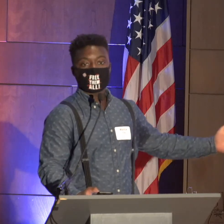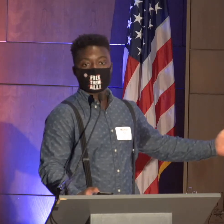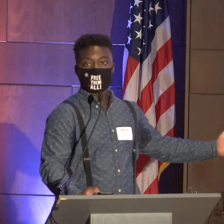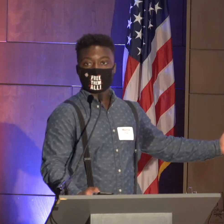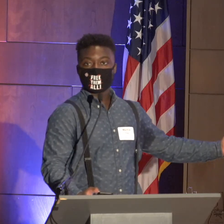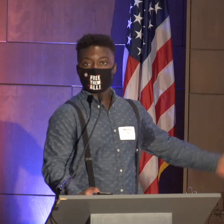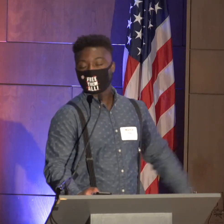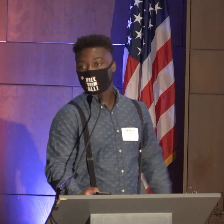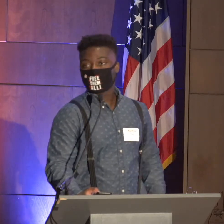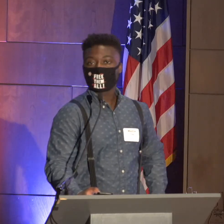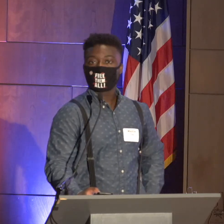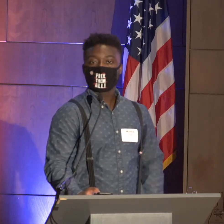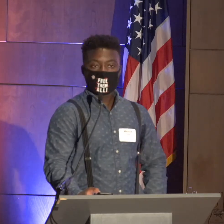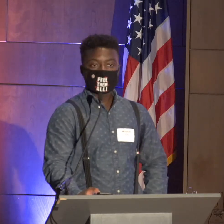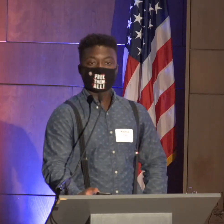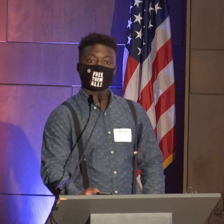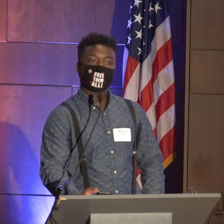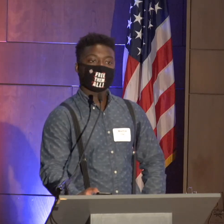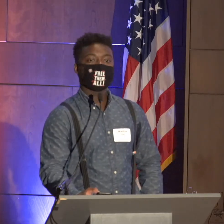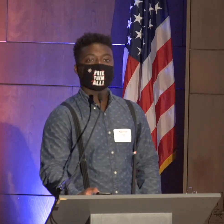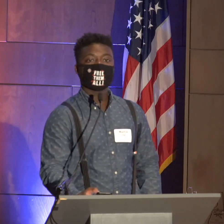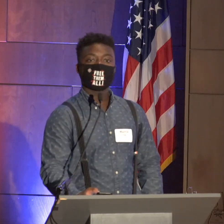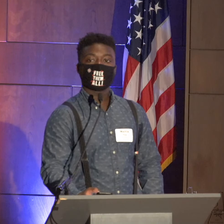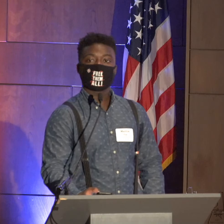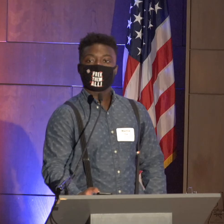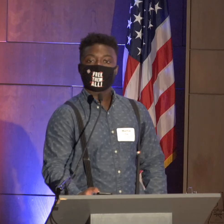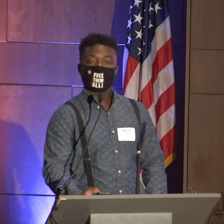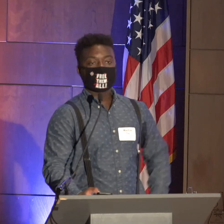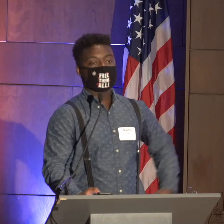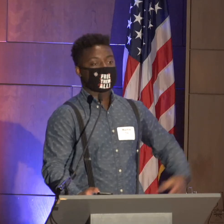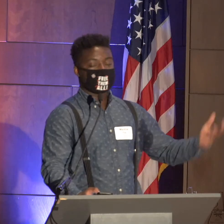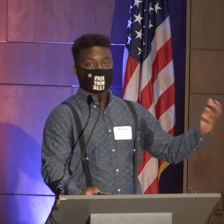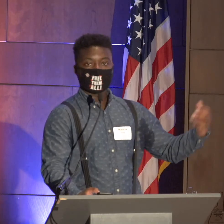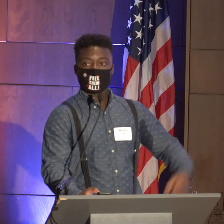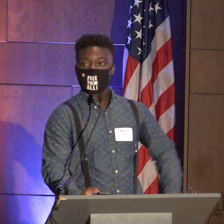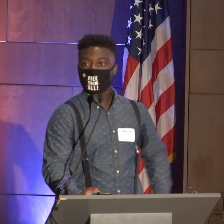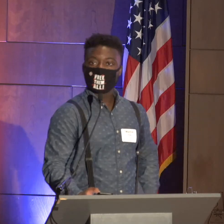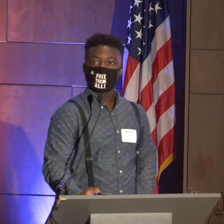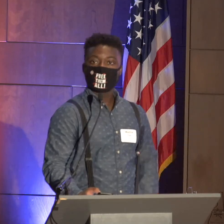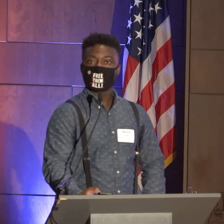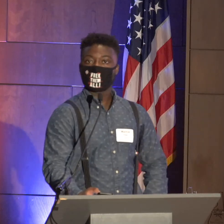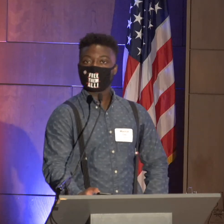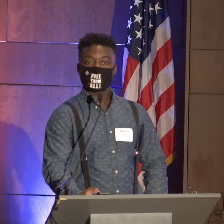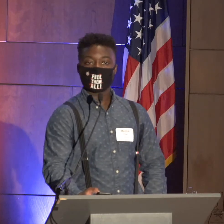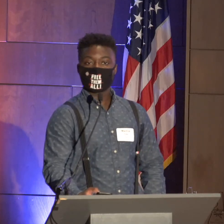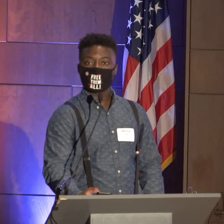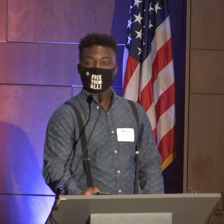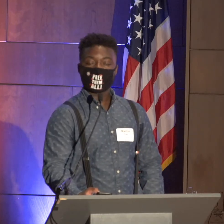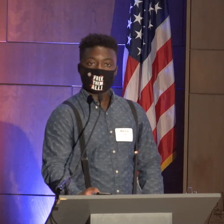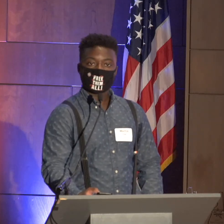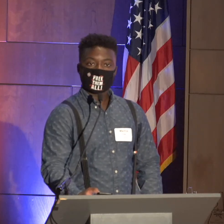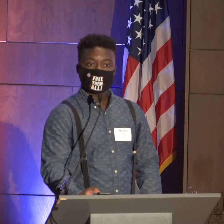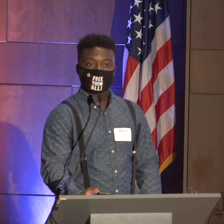staying in Stratford County. Also, free the young people that are in